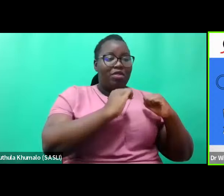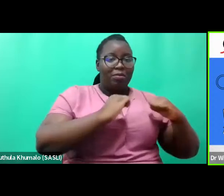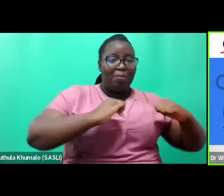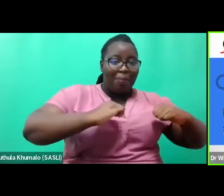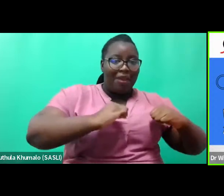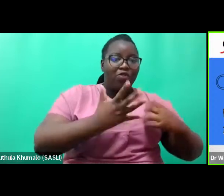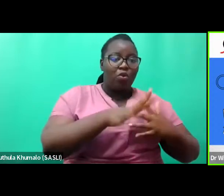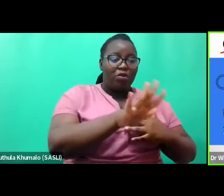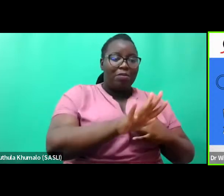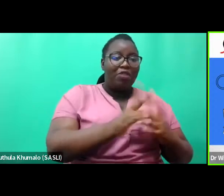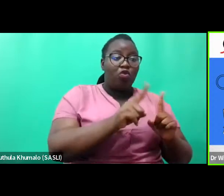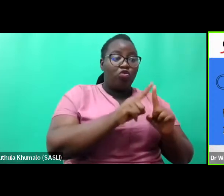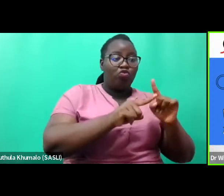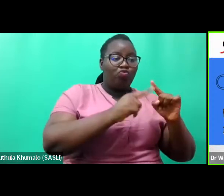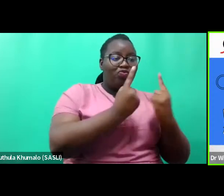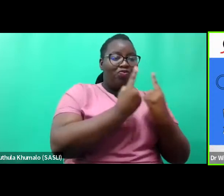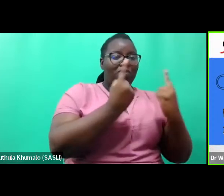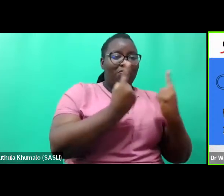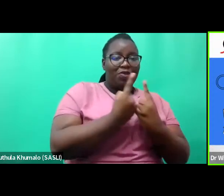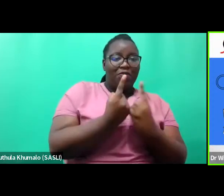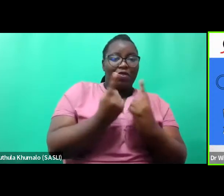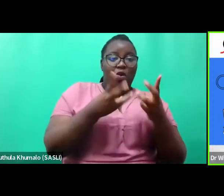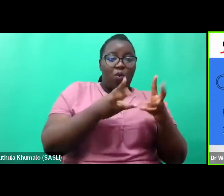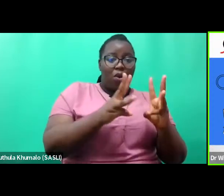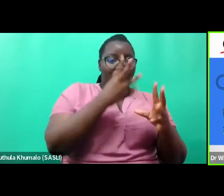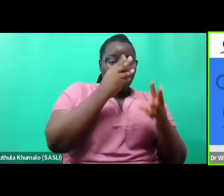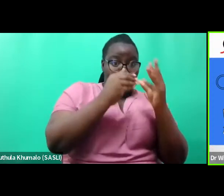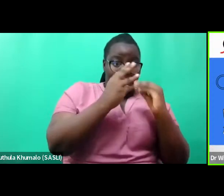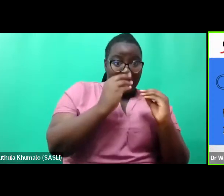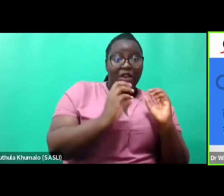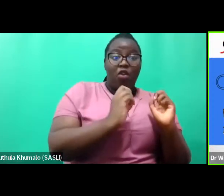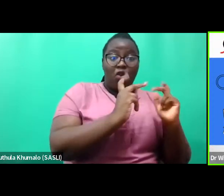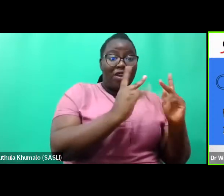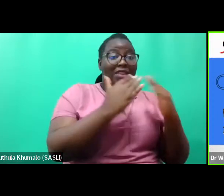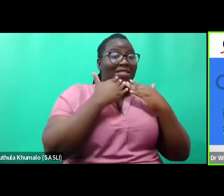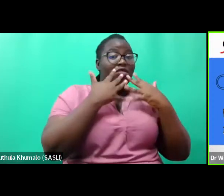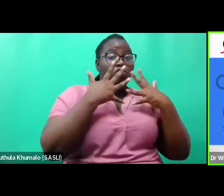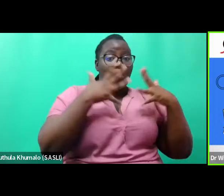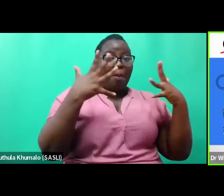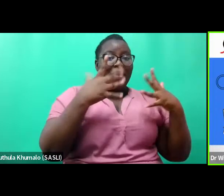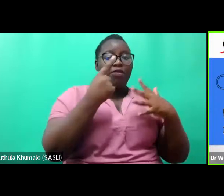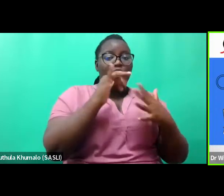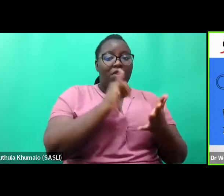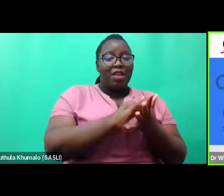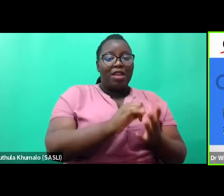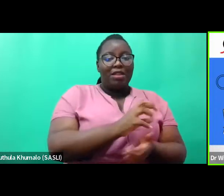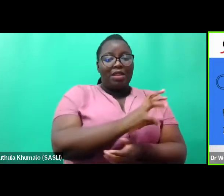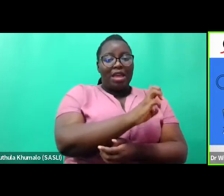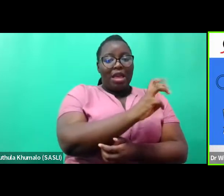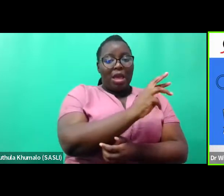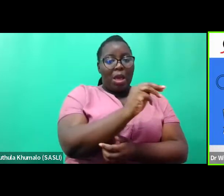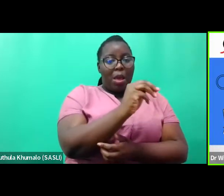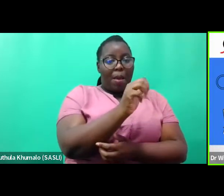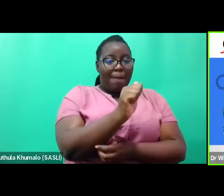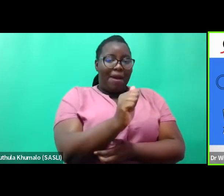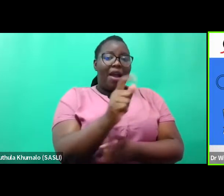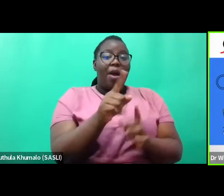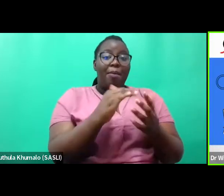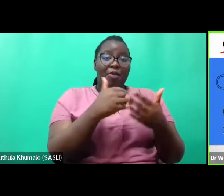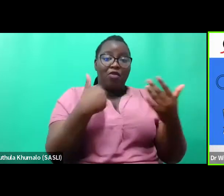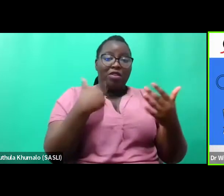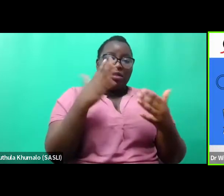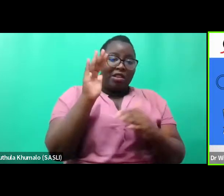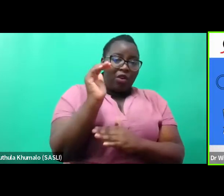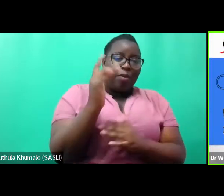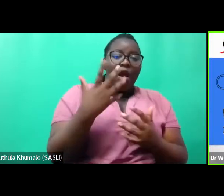right. Okay. Okay. Thank you very much for that, Emma. Before we say goodbye to you, I'd just like to hear if there's